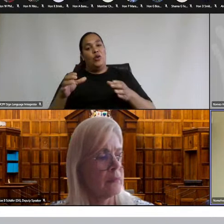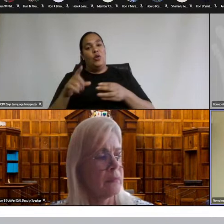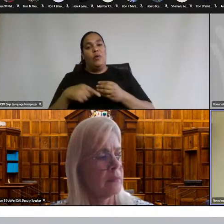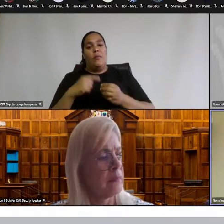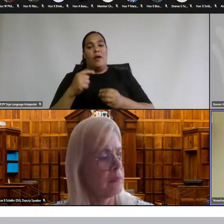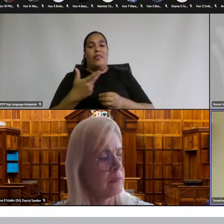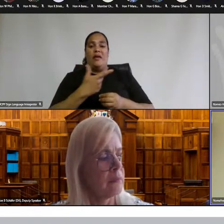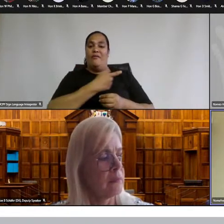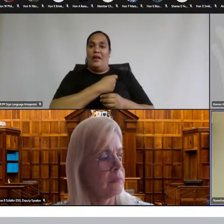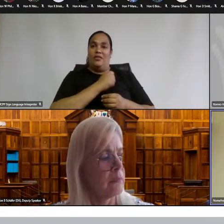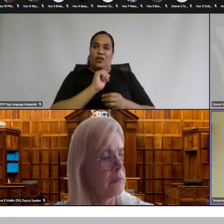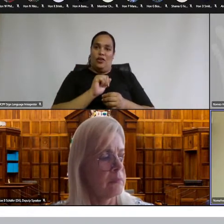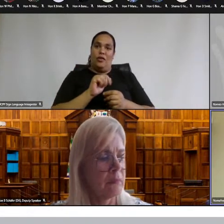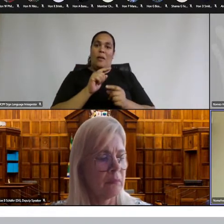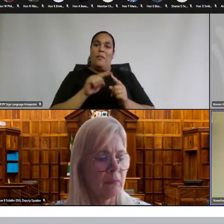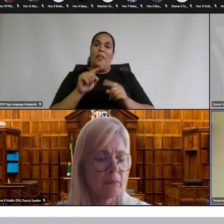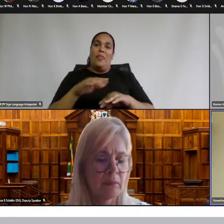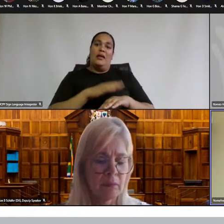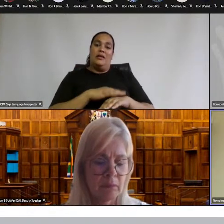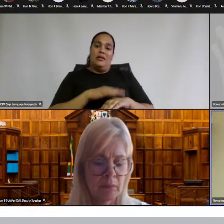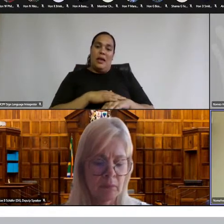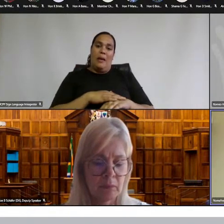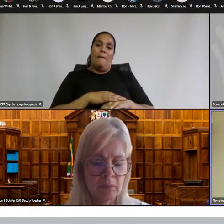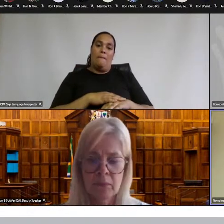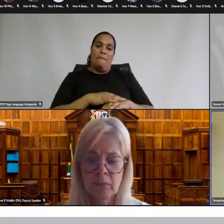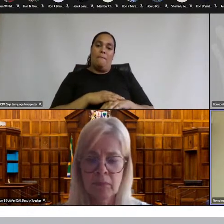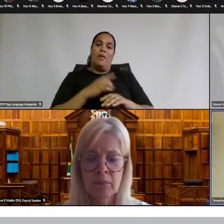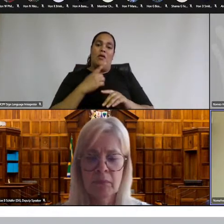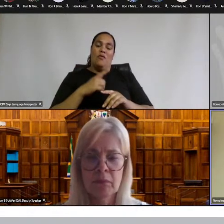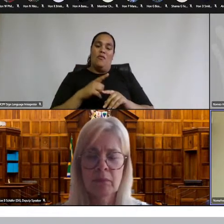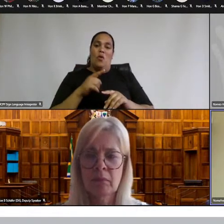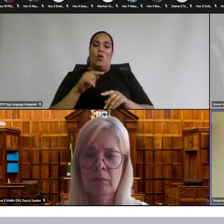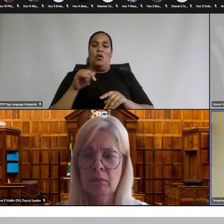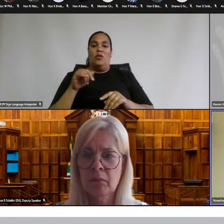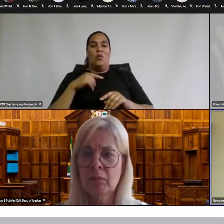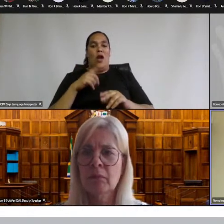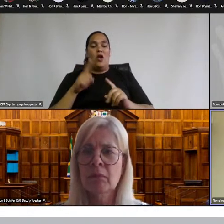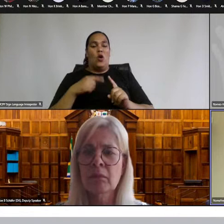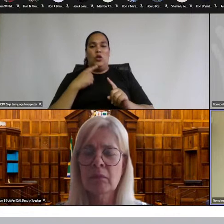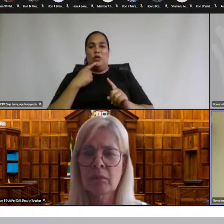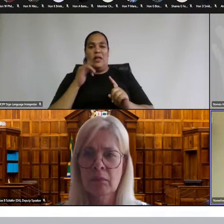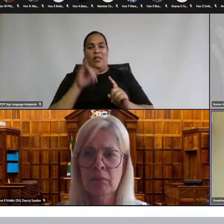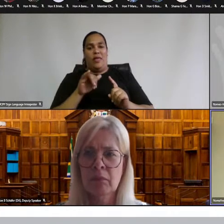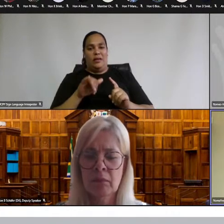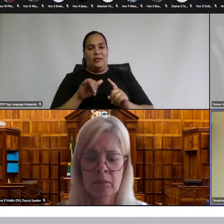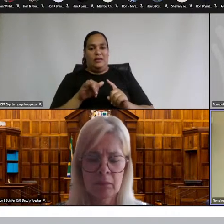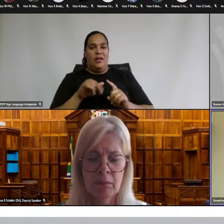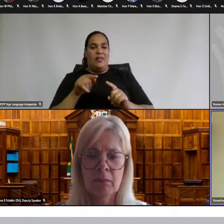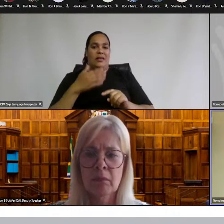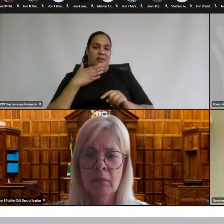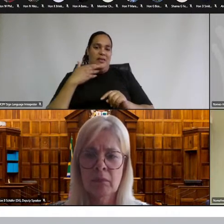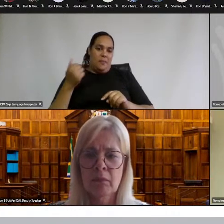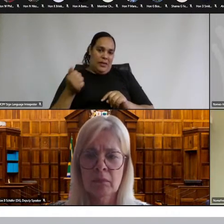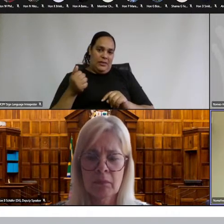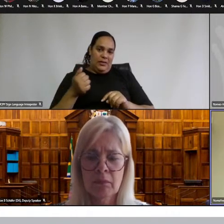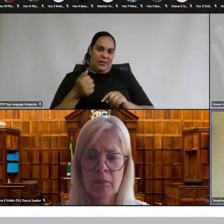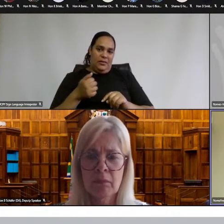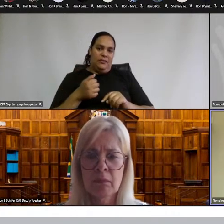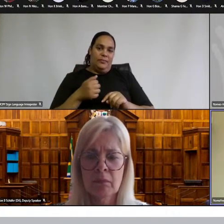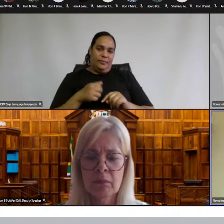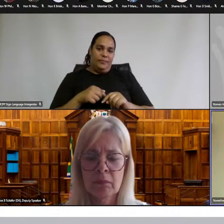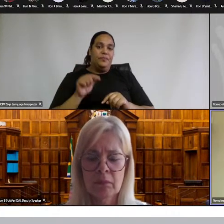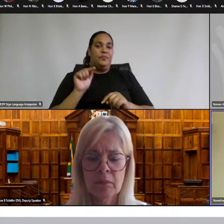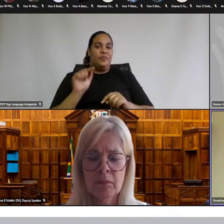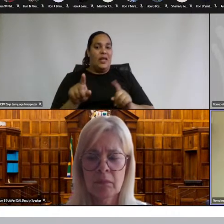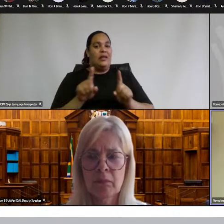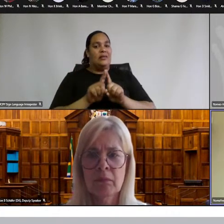to the vaccinations. At the time, we were busy with the jabs before John. Why can't you say that this is the best? That